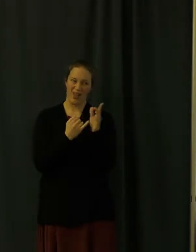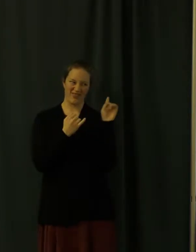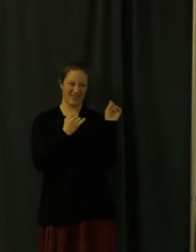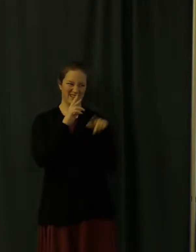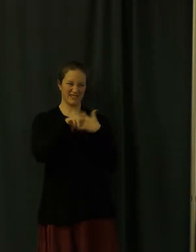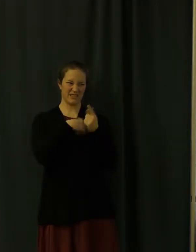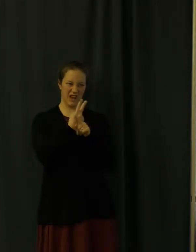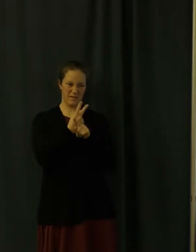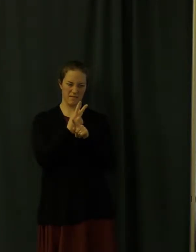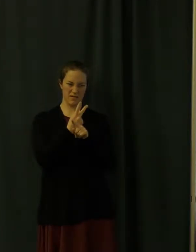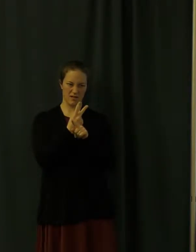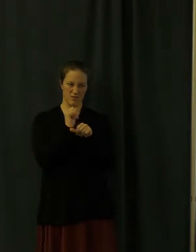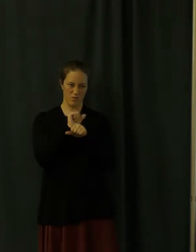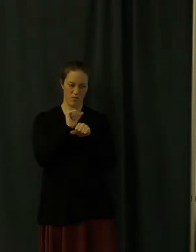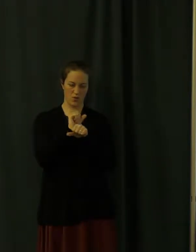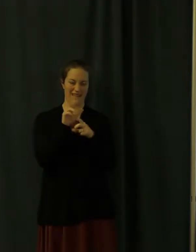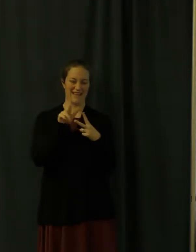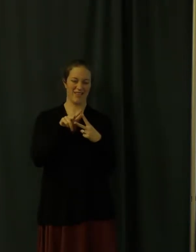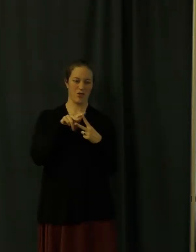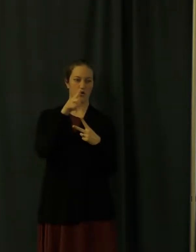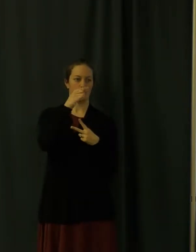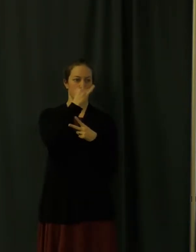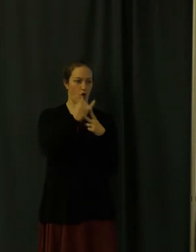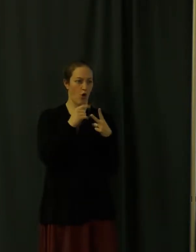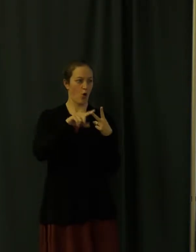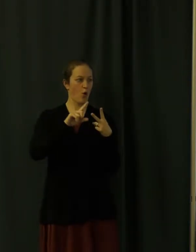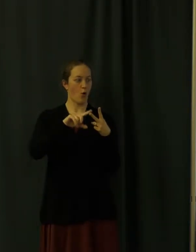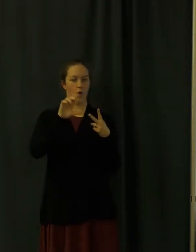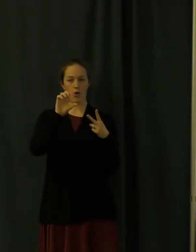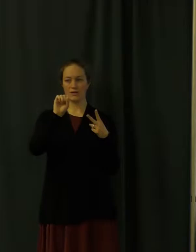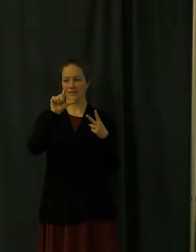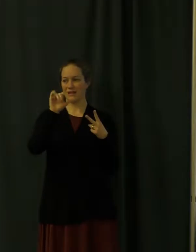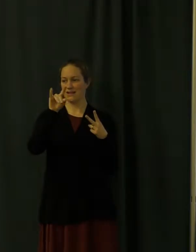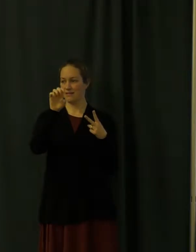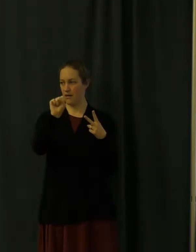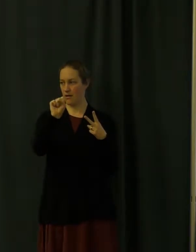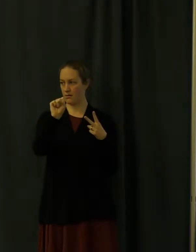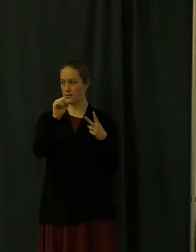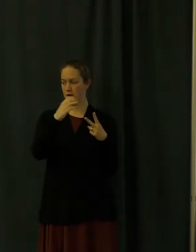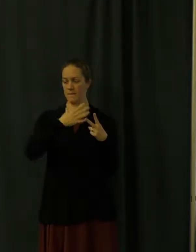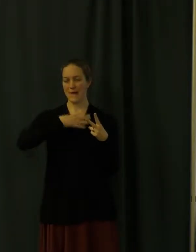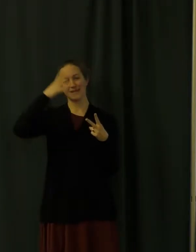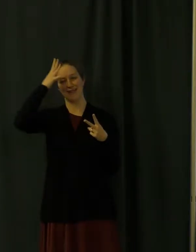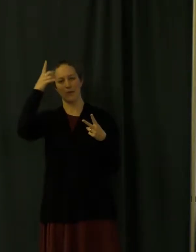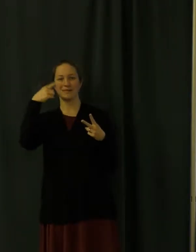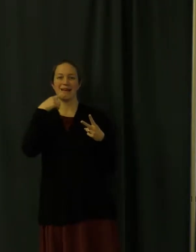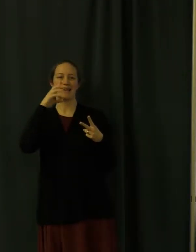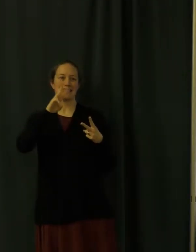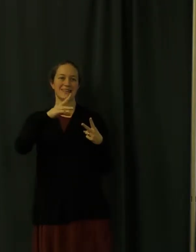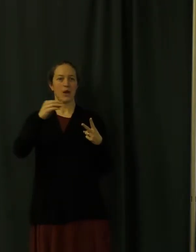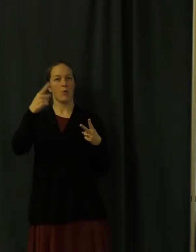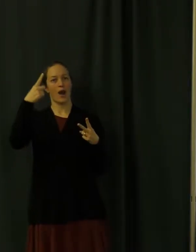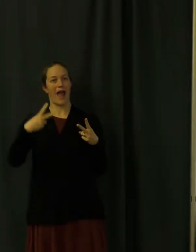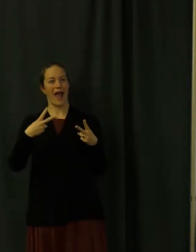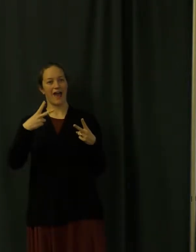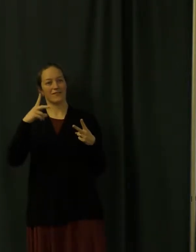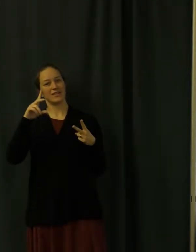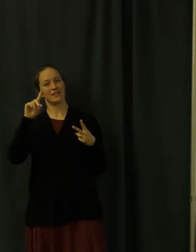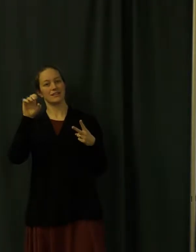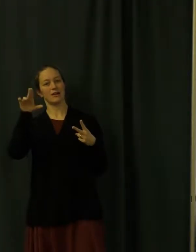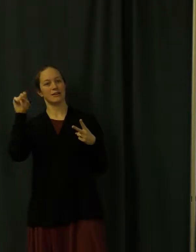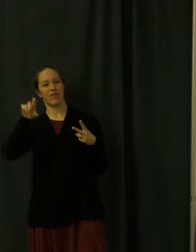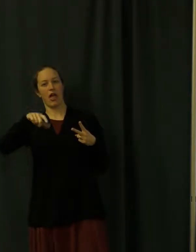kind of thing in slides or Google Drawing, my daddy would say, it's 6 of one, half dozen of the other. Okay, they work basically the